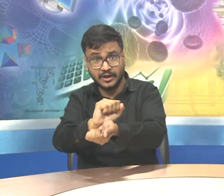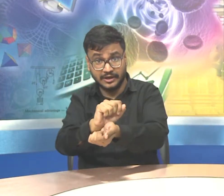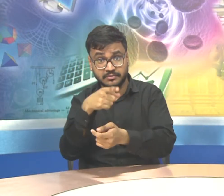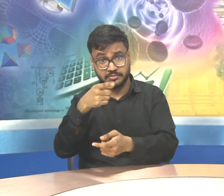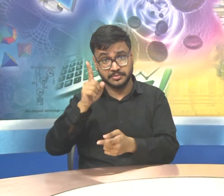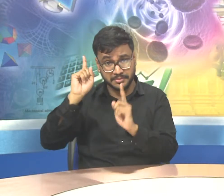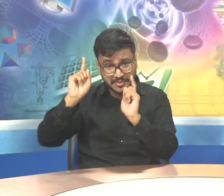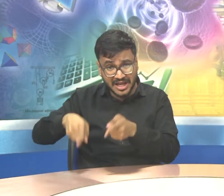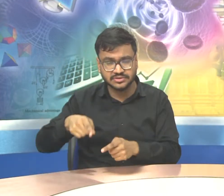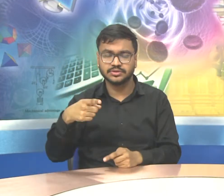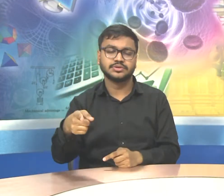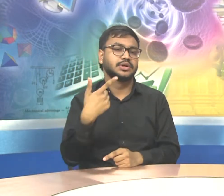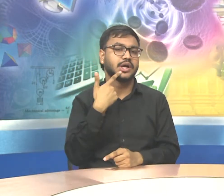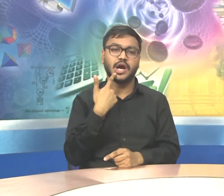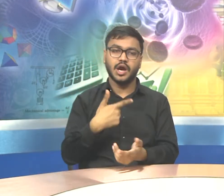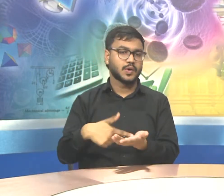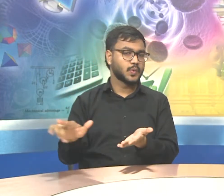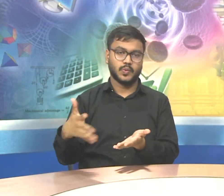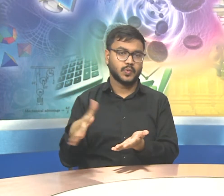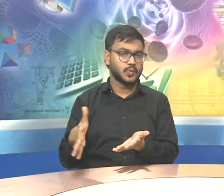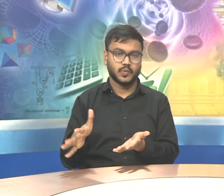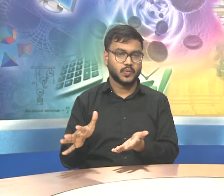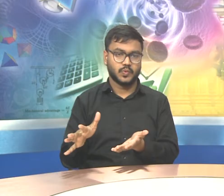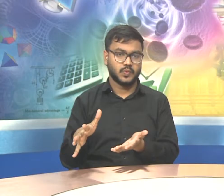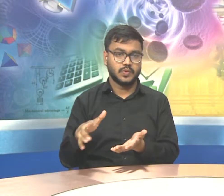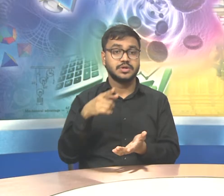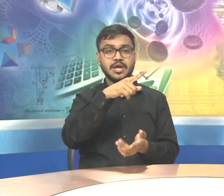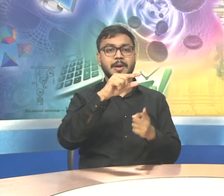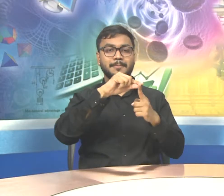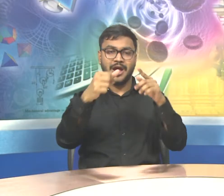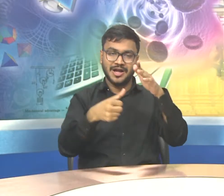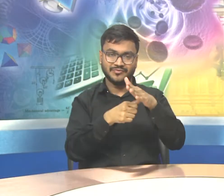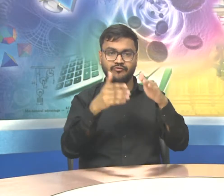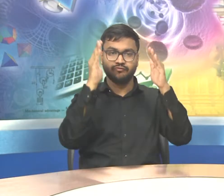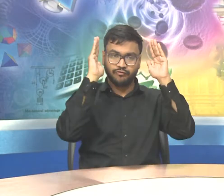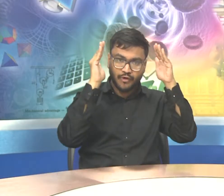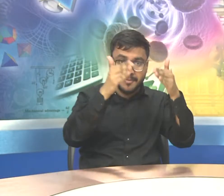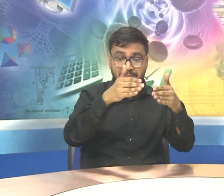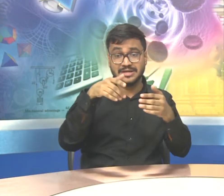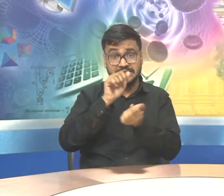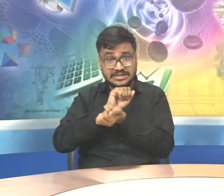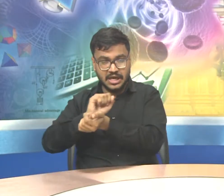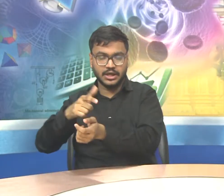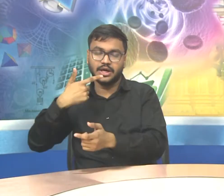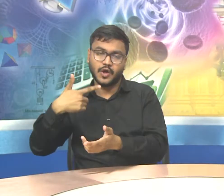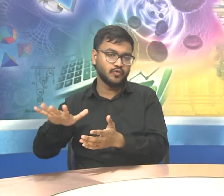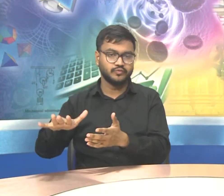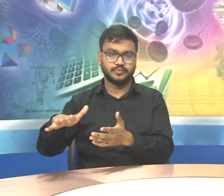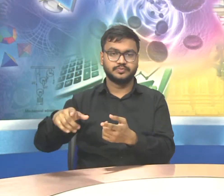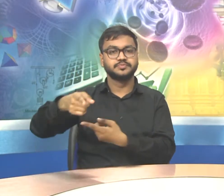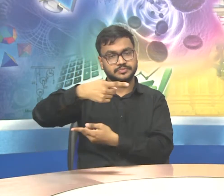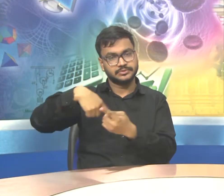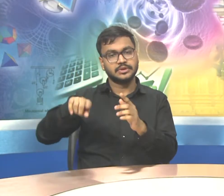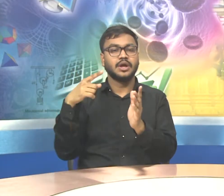be instituted against him in any court of law during his tenure.